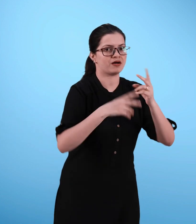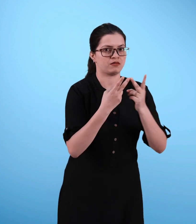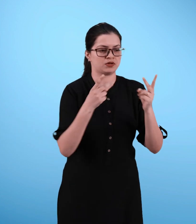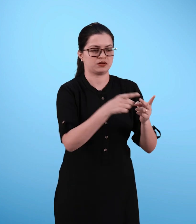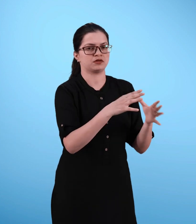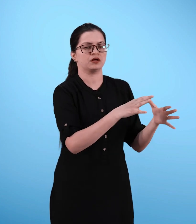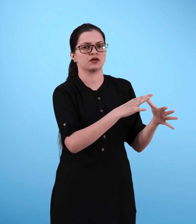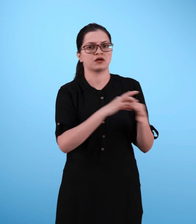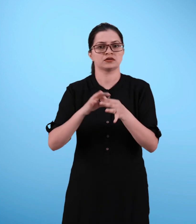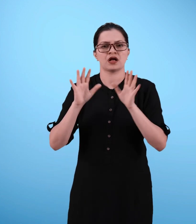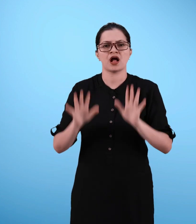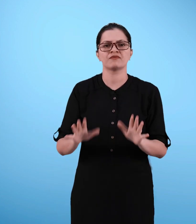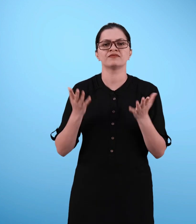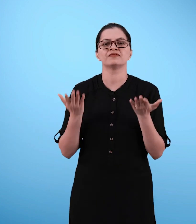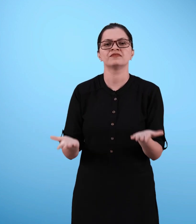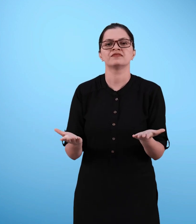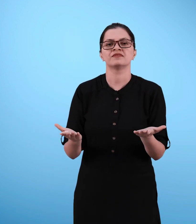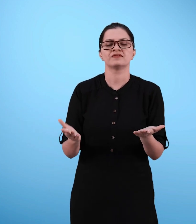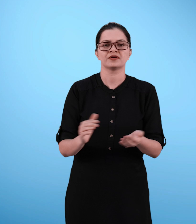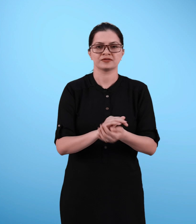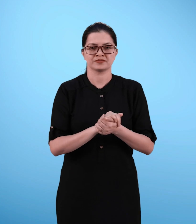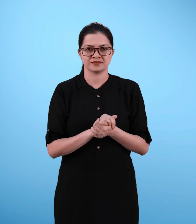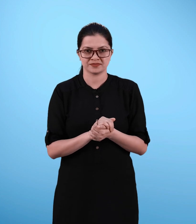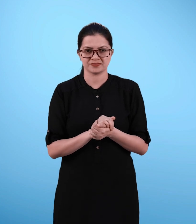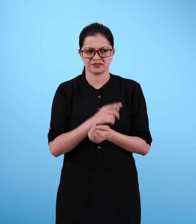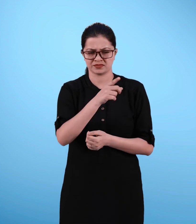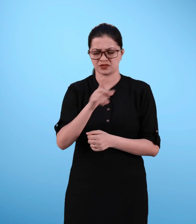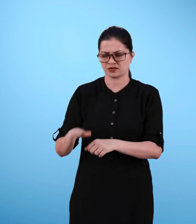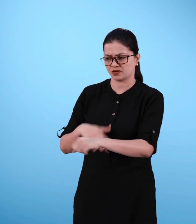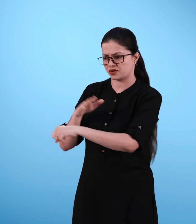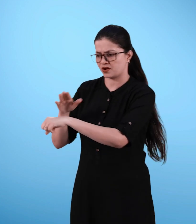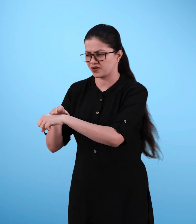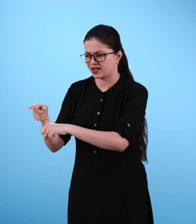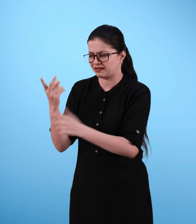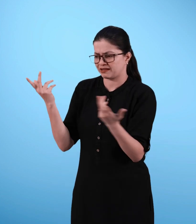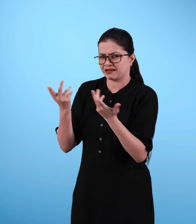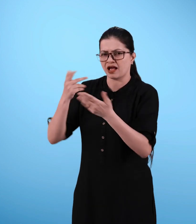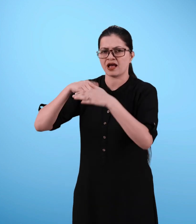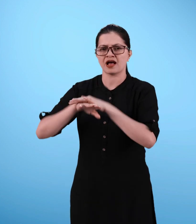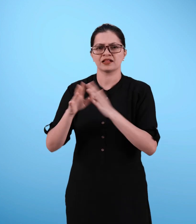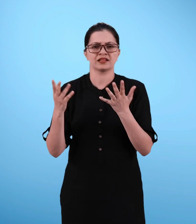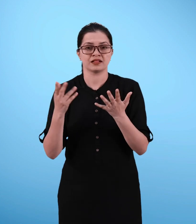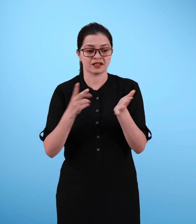These are called natural fibers. These are called natural fibers.